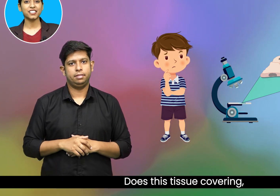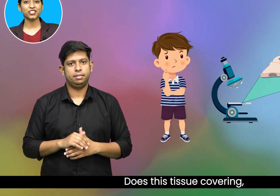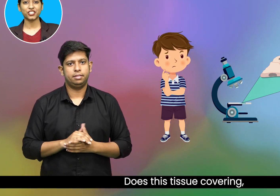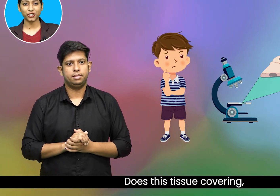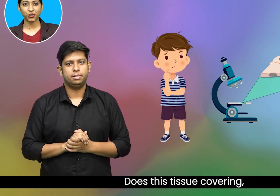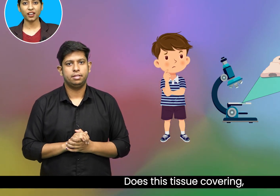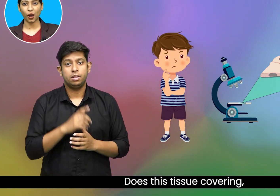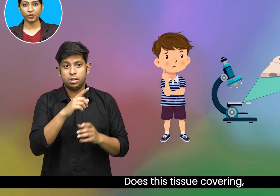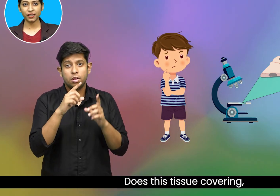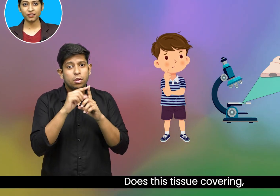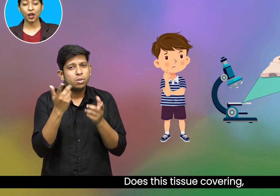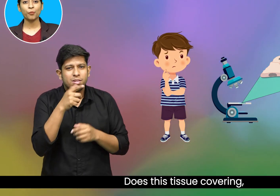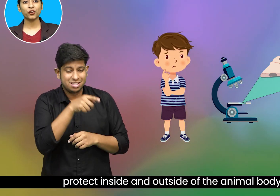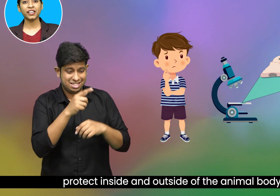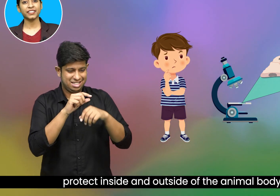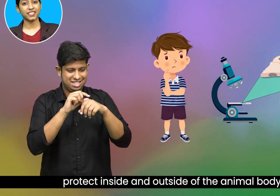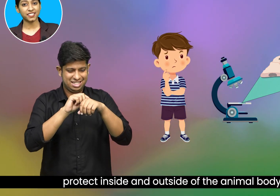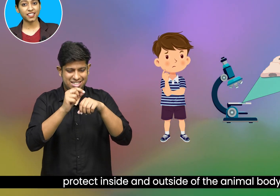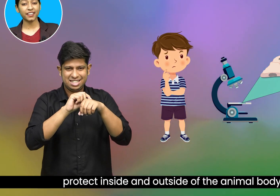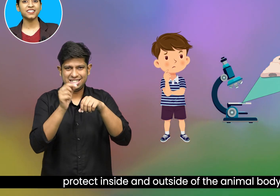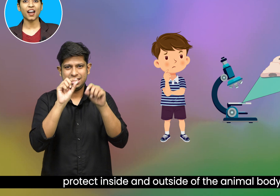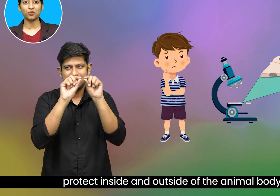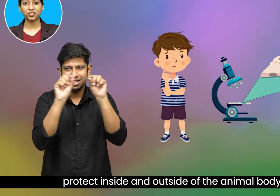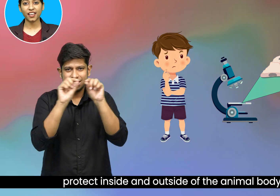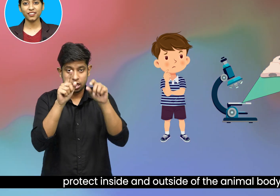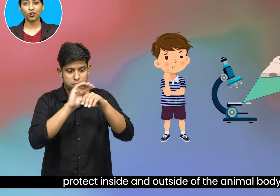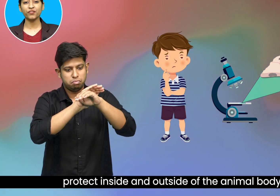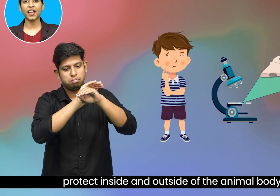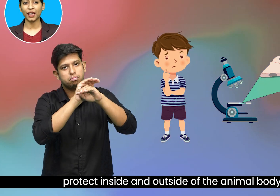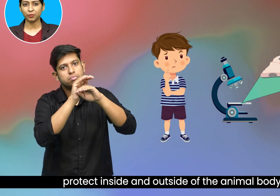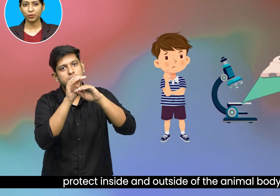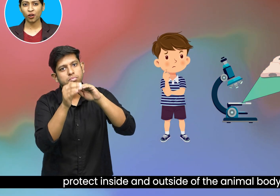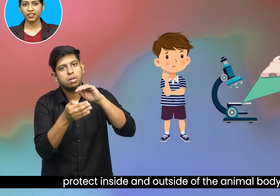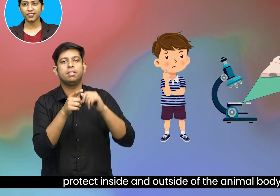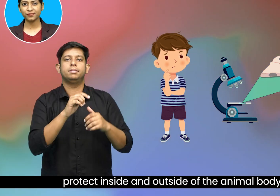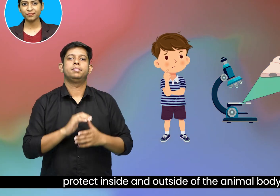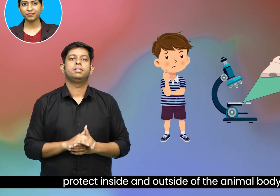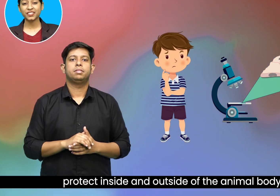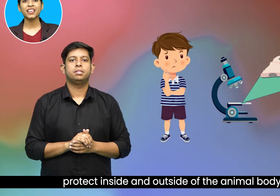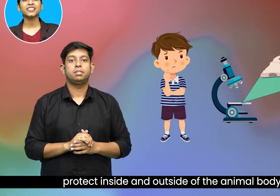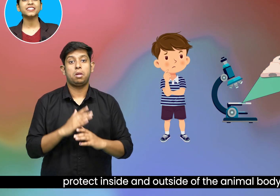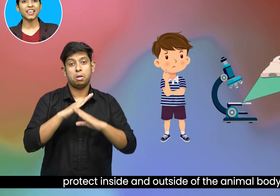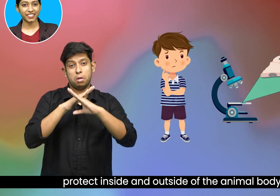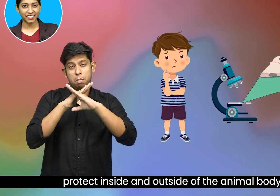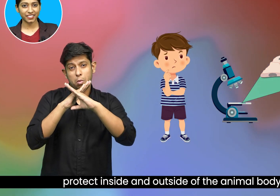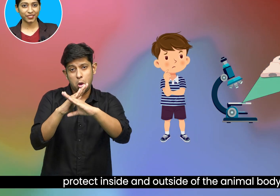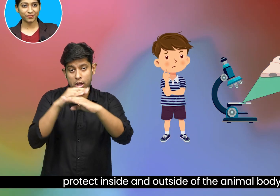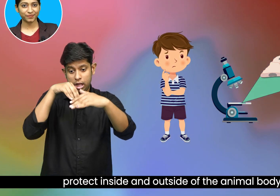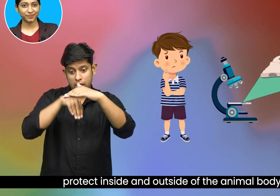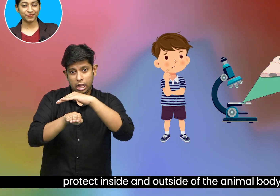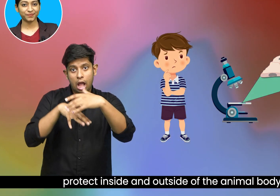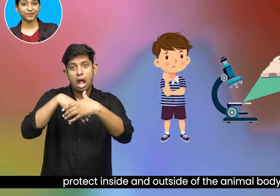Does this tissue covering protect inside and outside of the animal body?